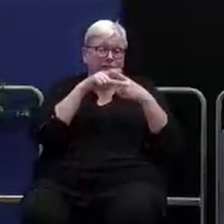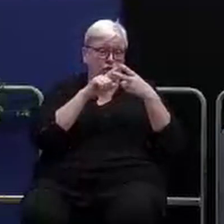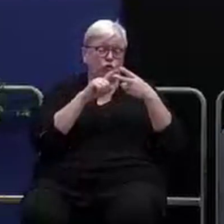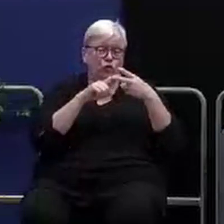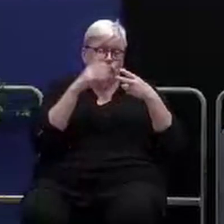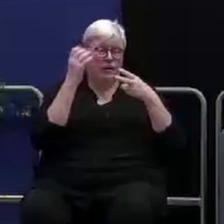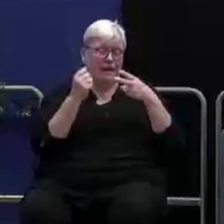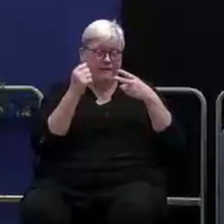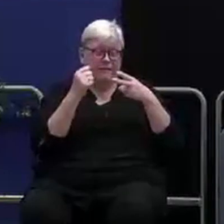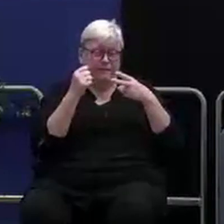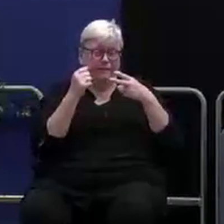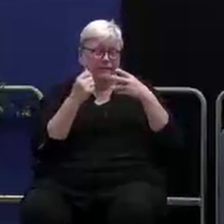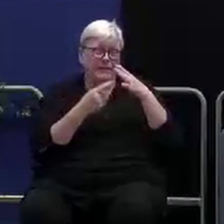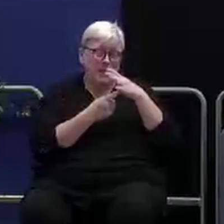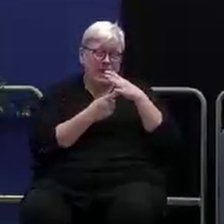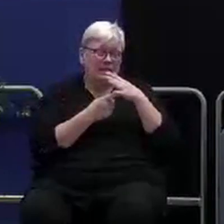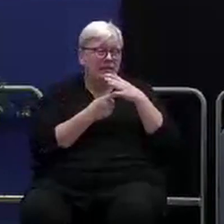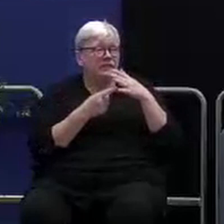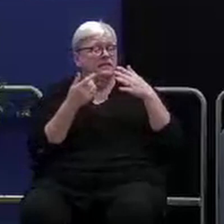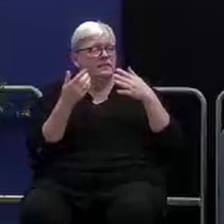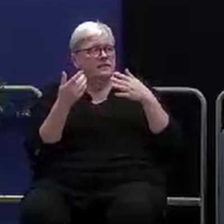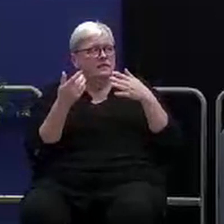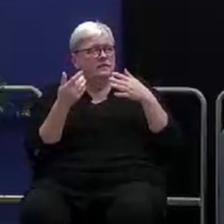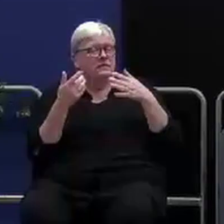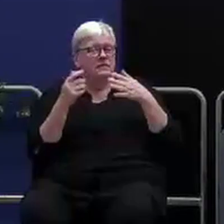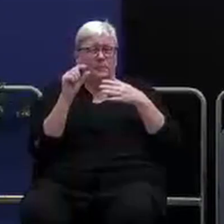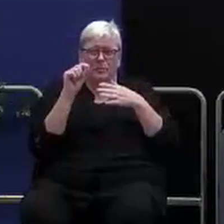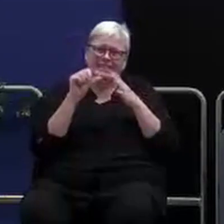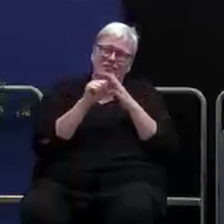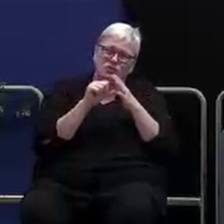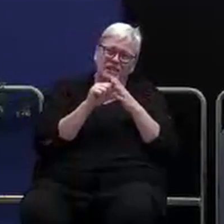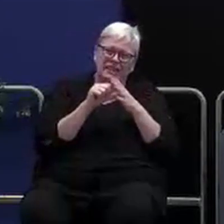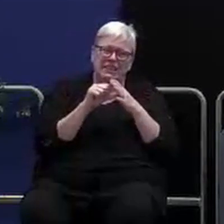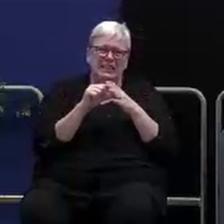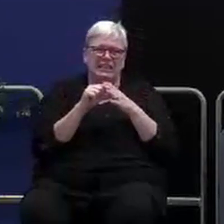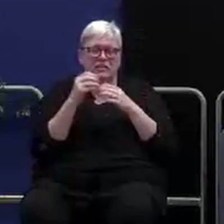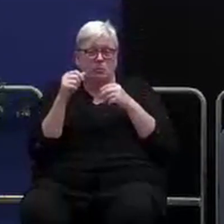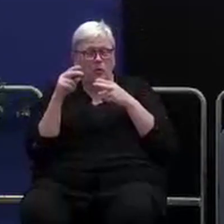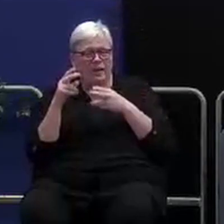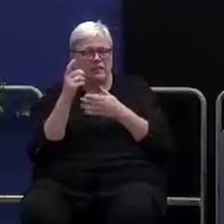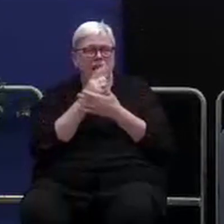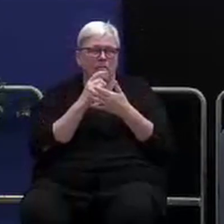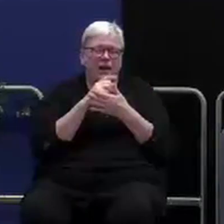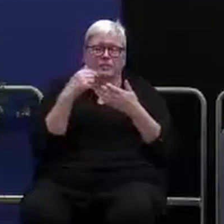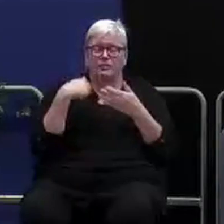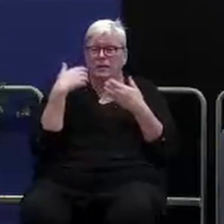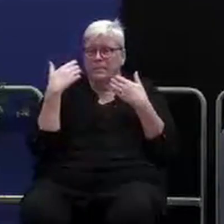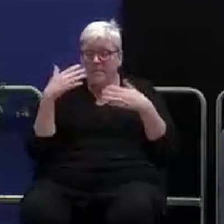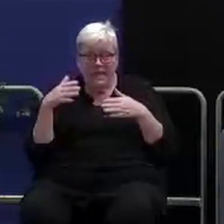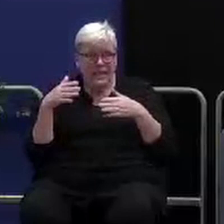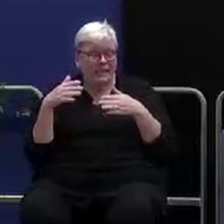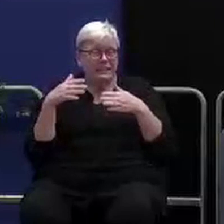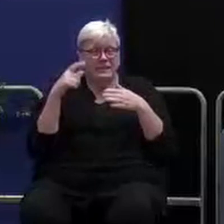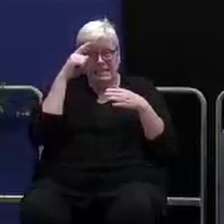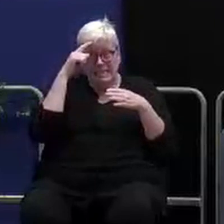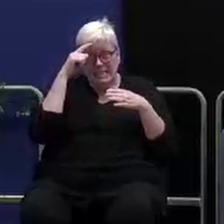in the public domain are a little bit tricky in some ways. They're about when I was on a